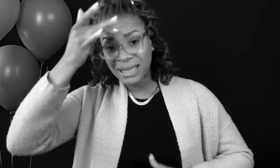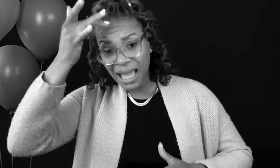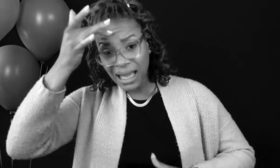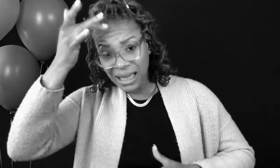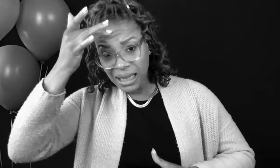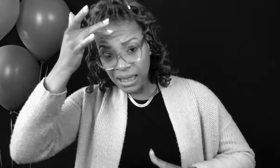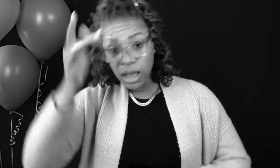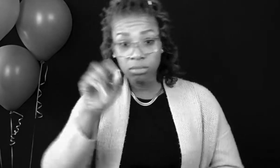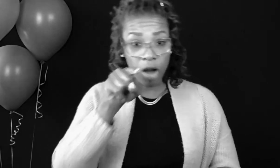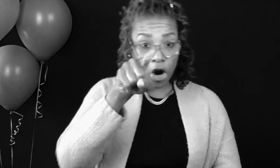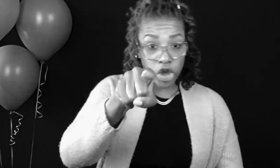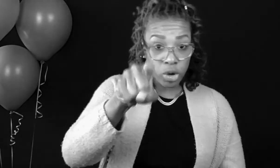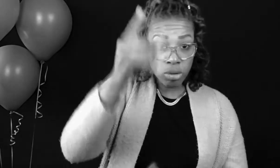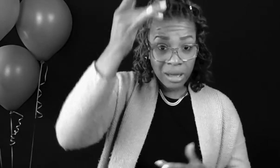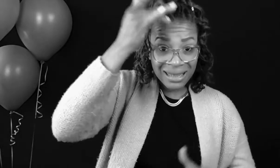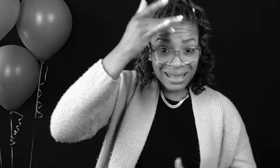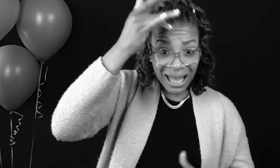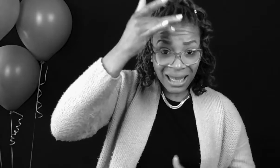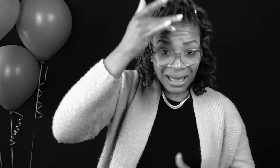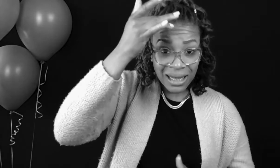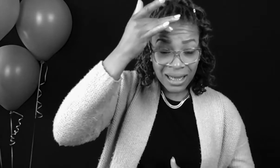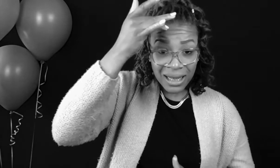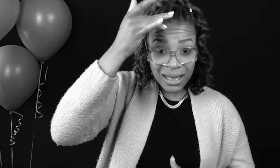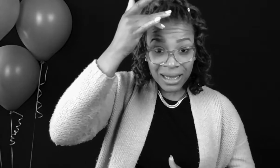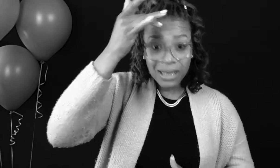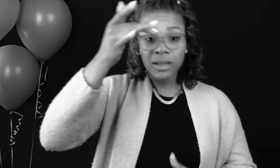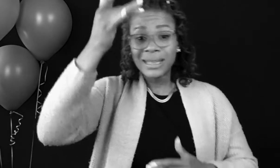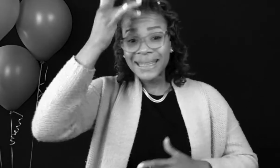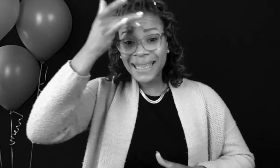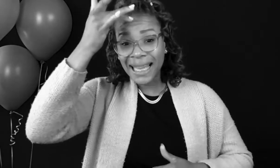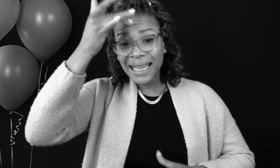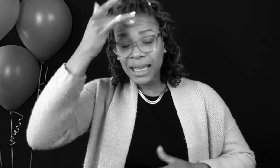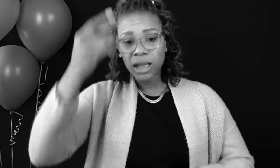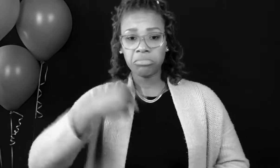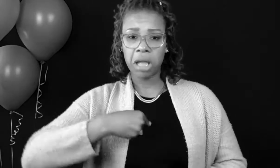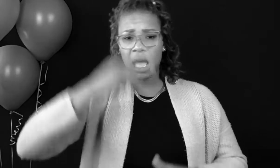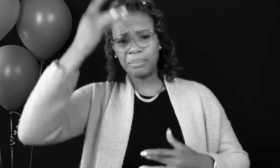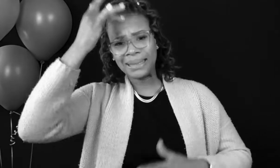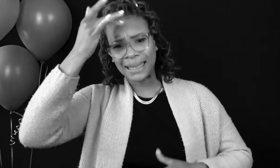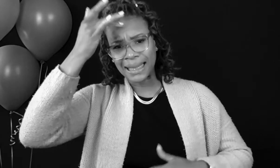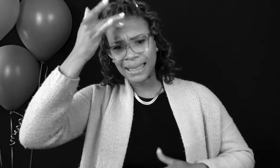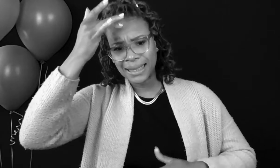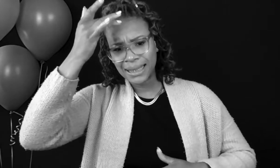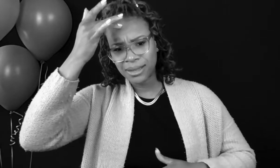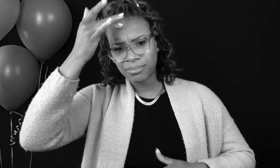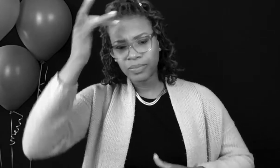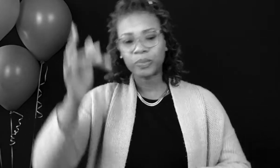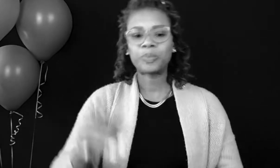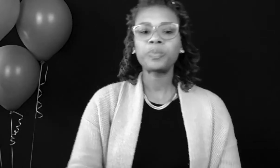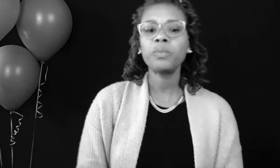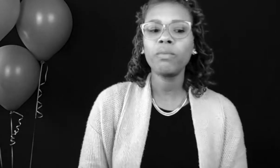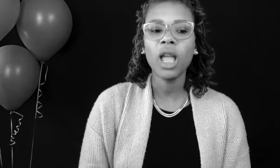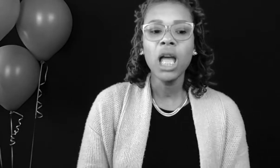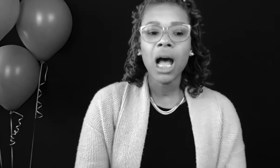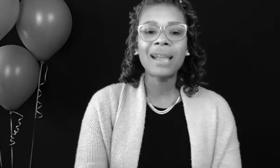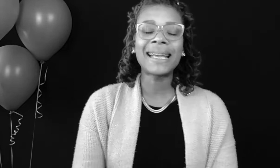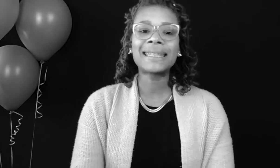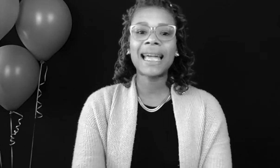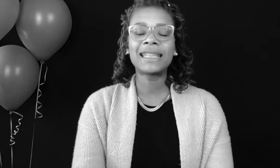sick. Are you sick? Sick. I'm sick. Our next sign is going to